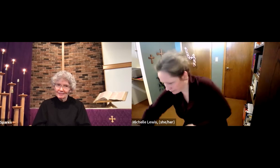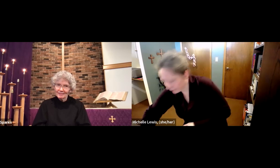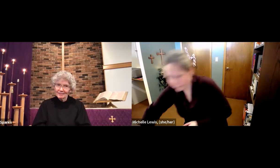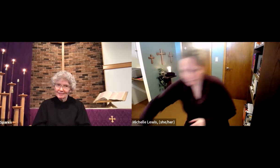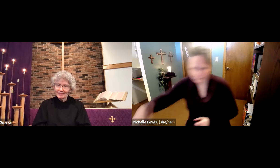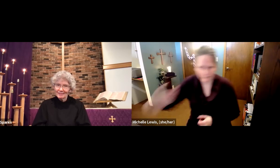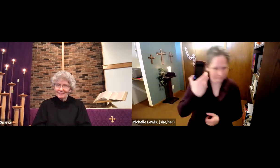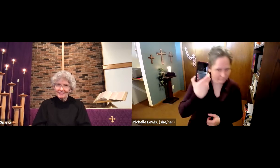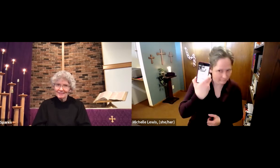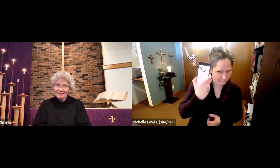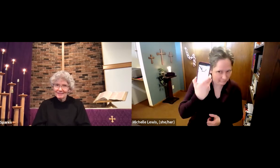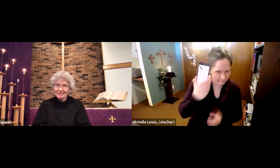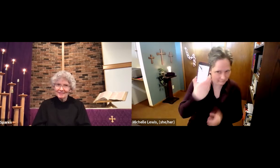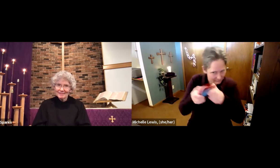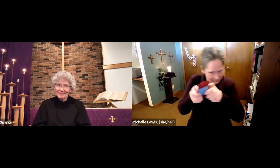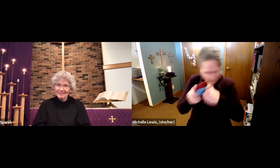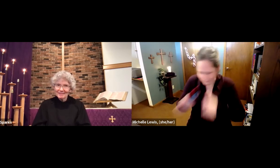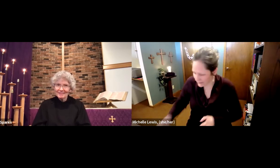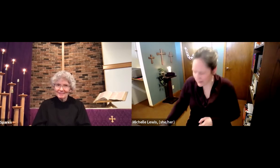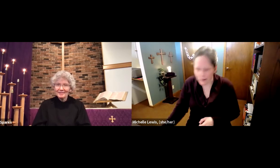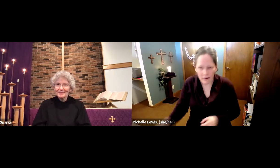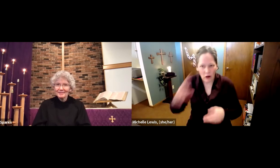And you could do this by texting someone